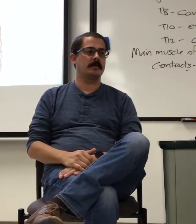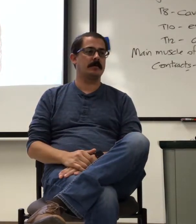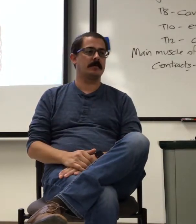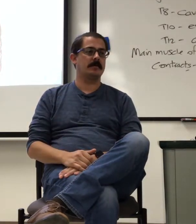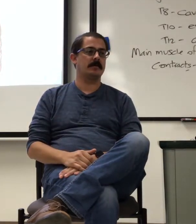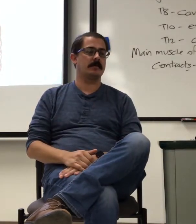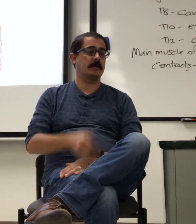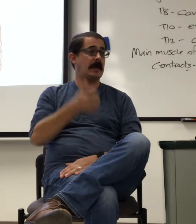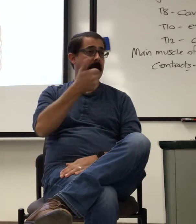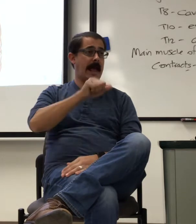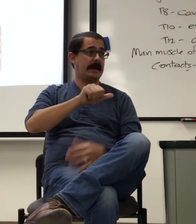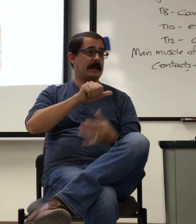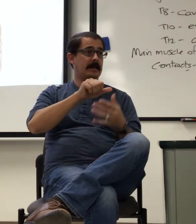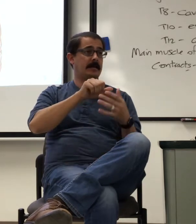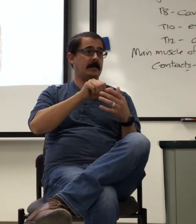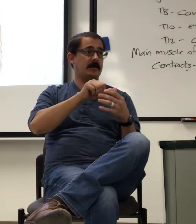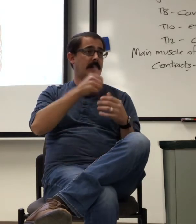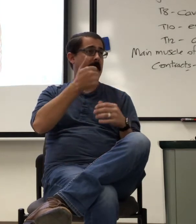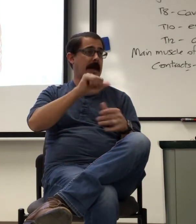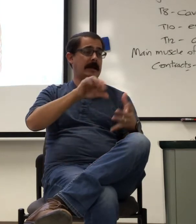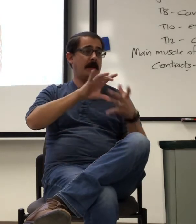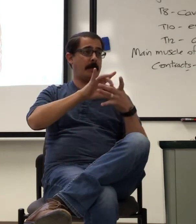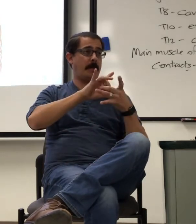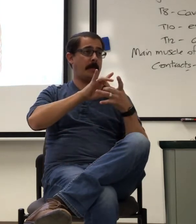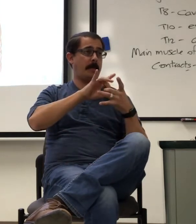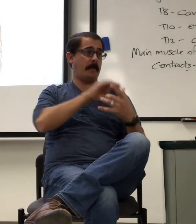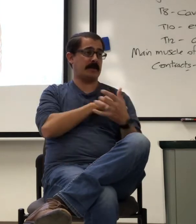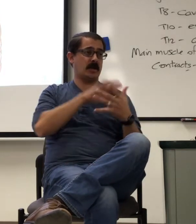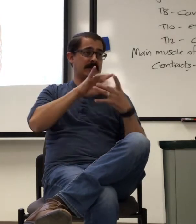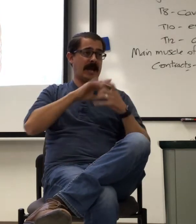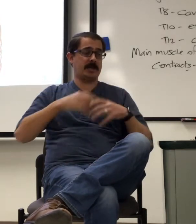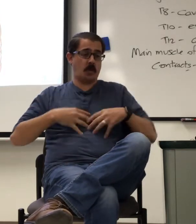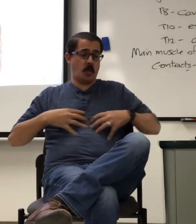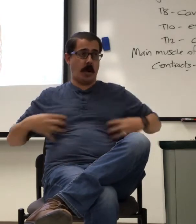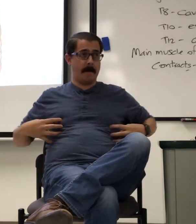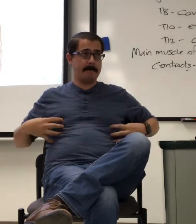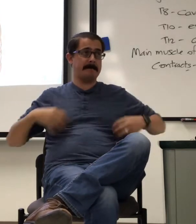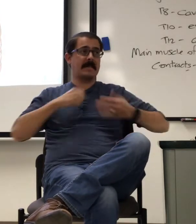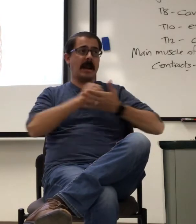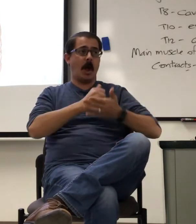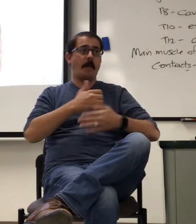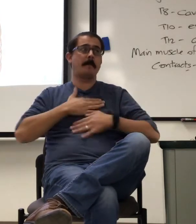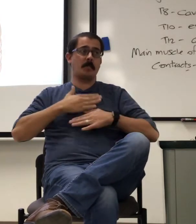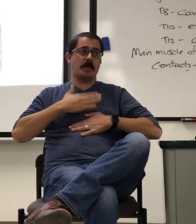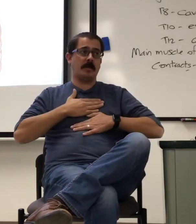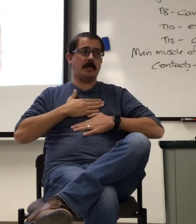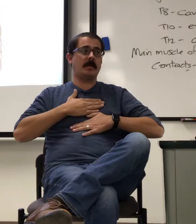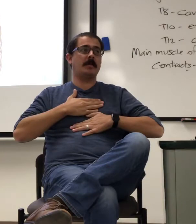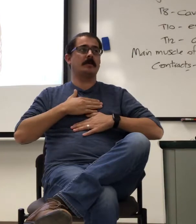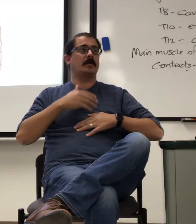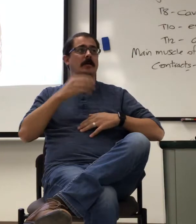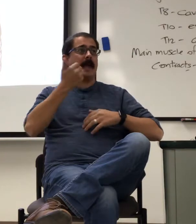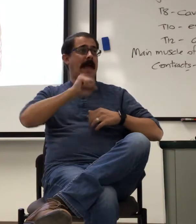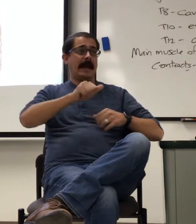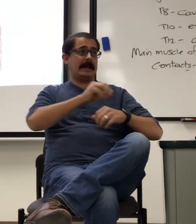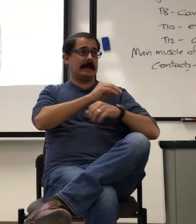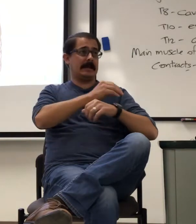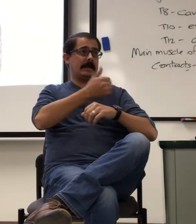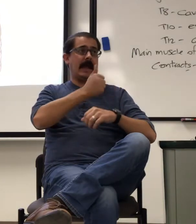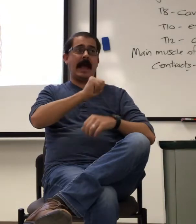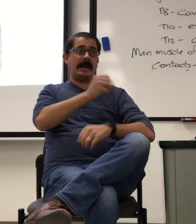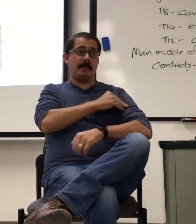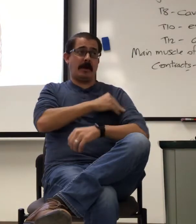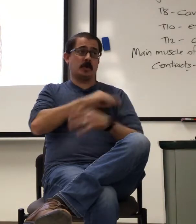has attachment to ribs can help you breathe. Well, diaphragm is one. The external intercostal is the other major muscle of